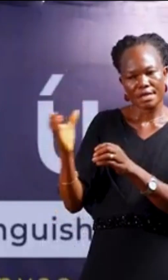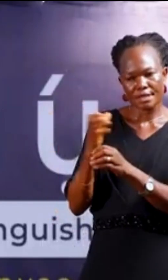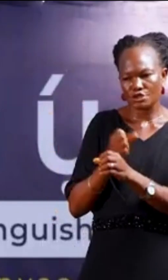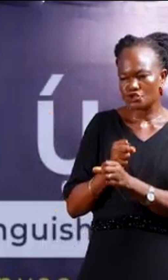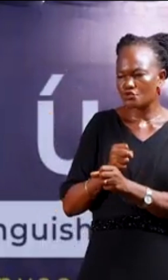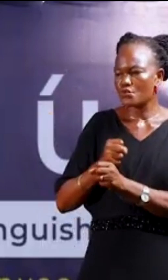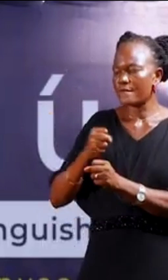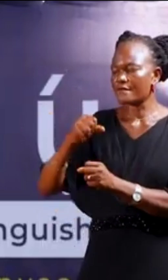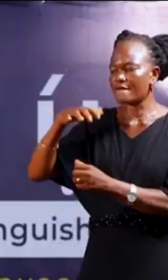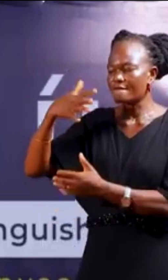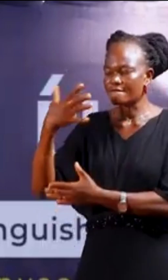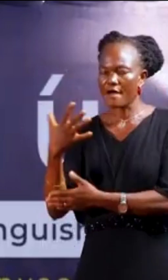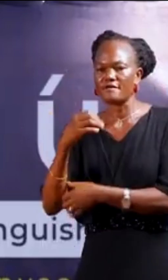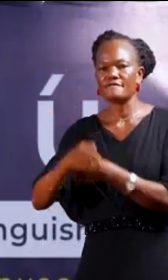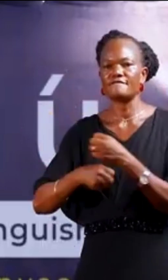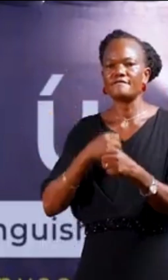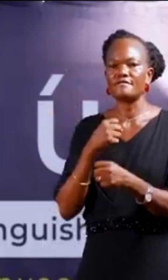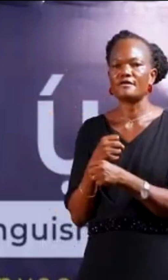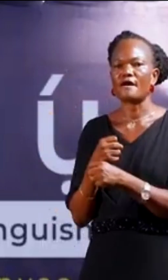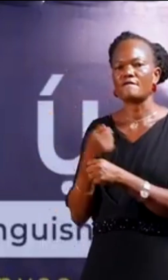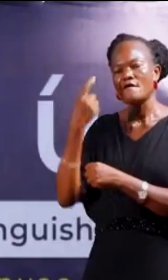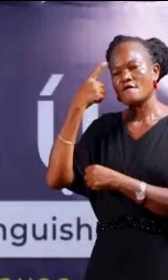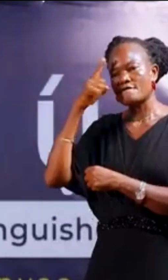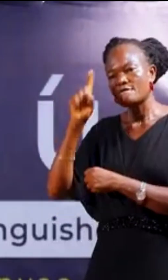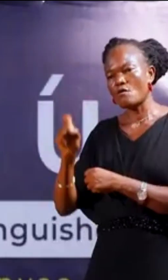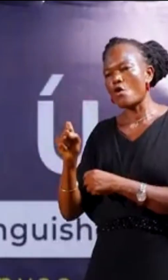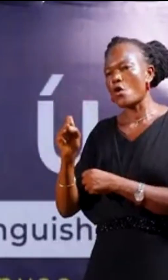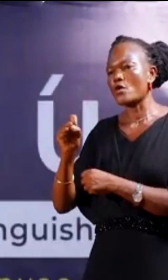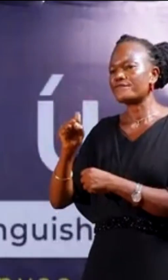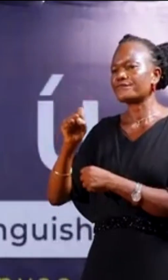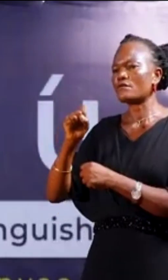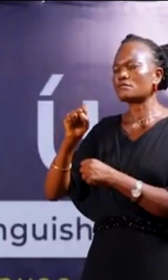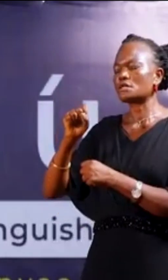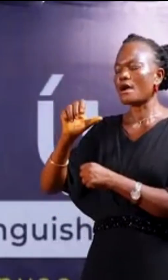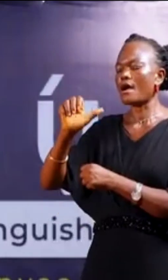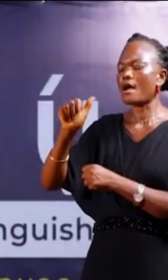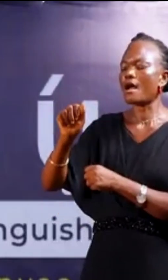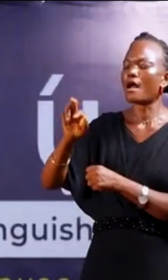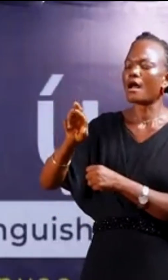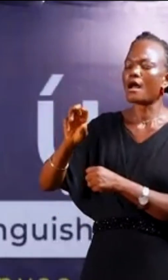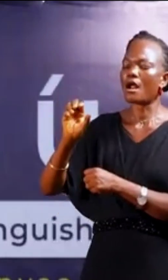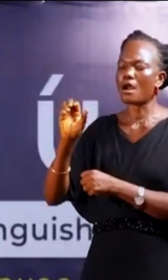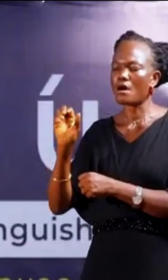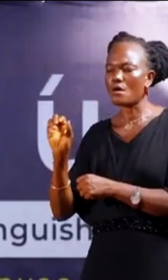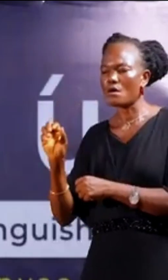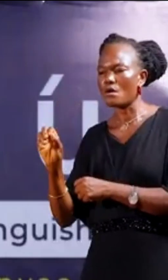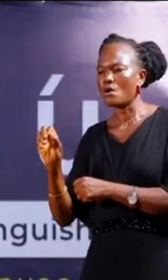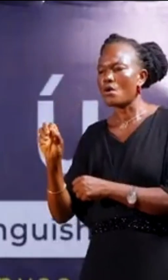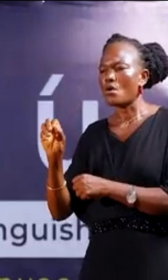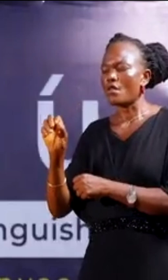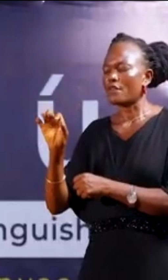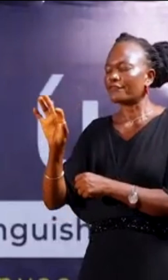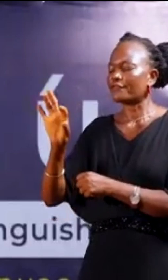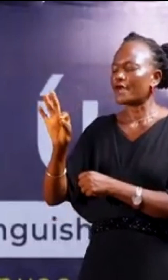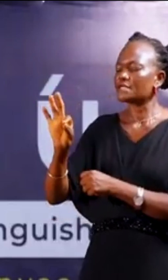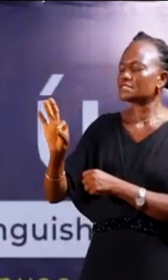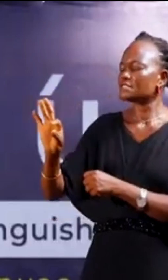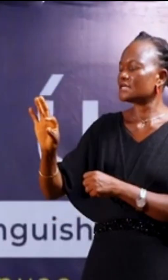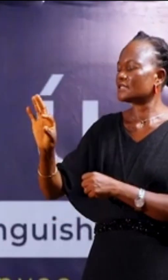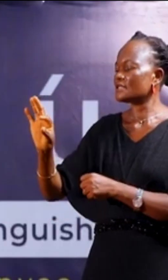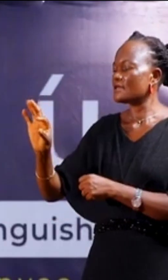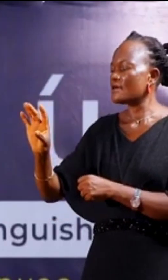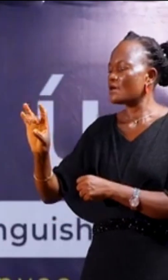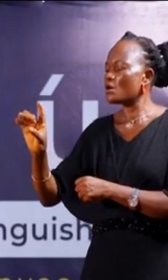nearly 25 years from the Aro expedition, 1902, to the